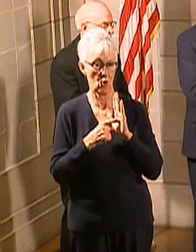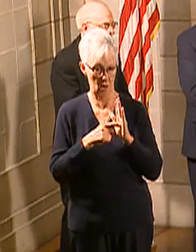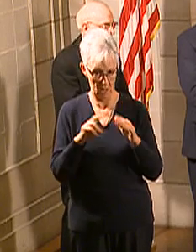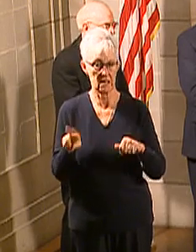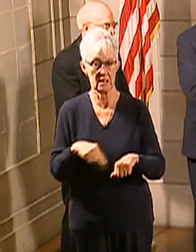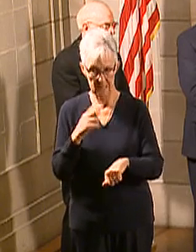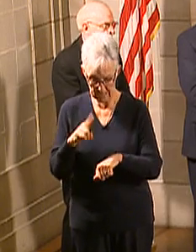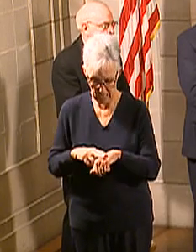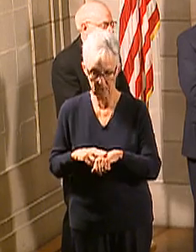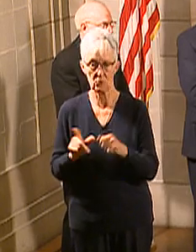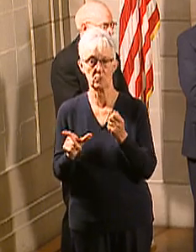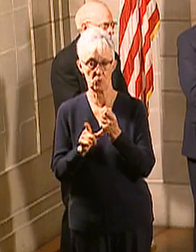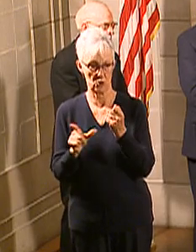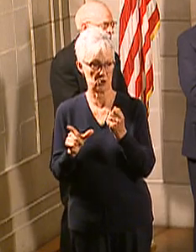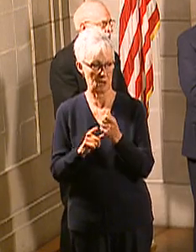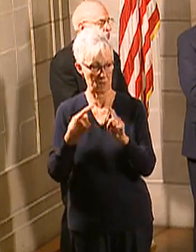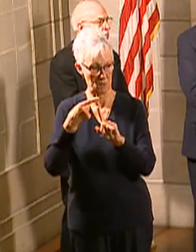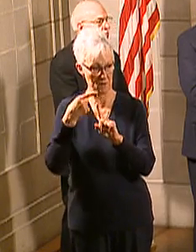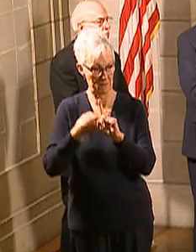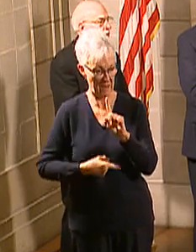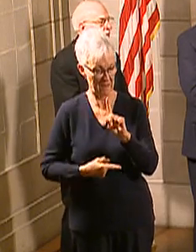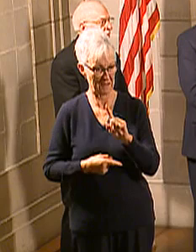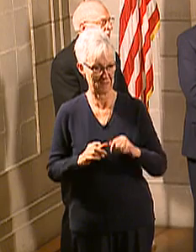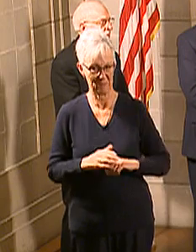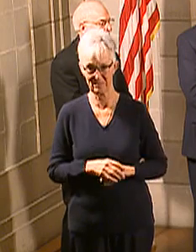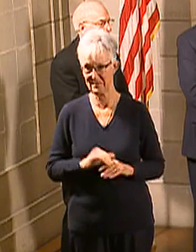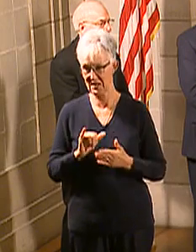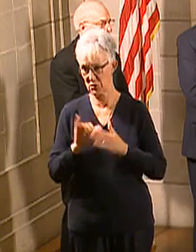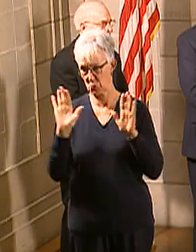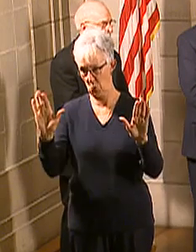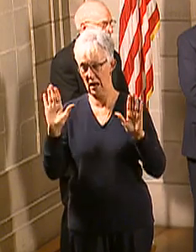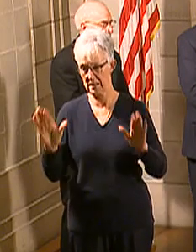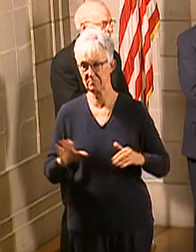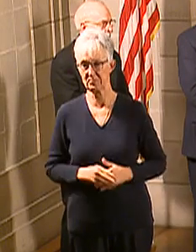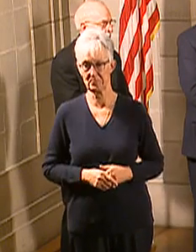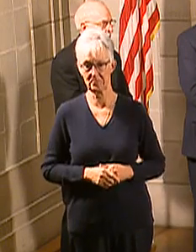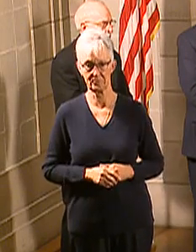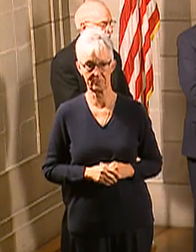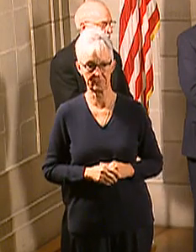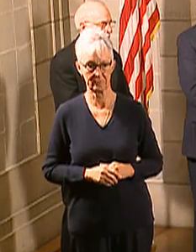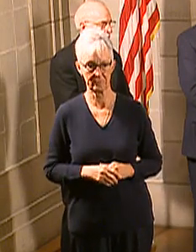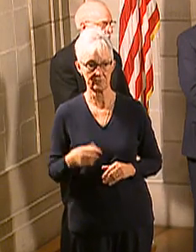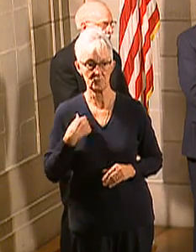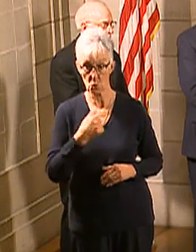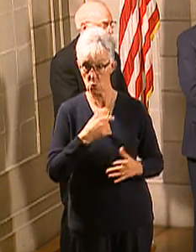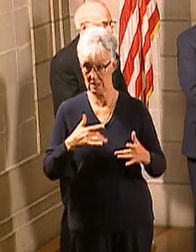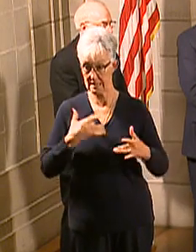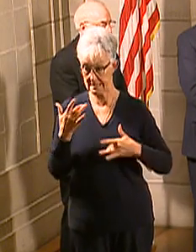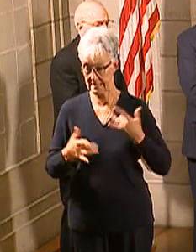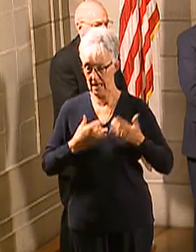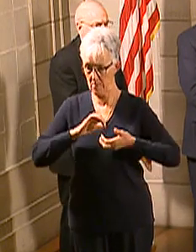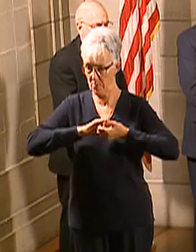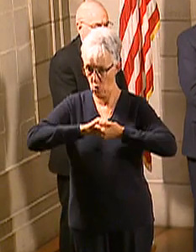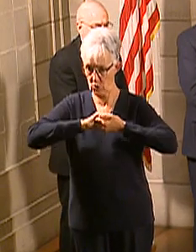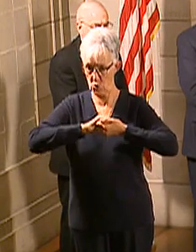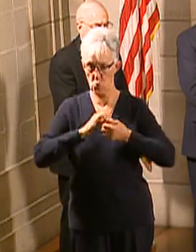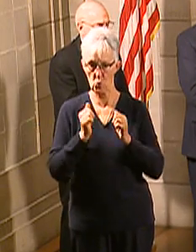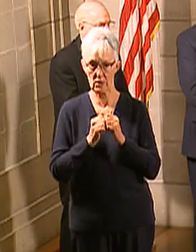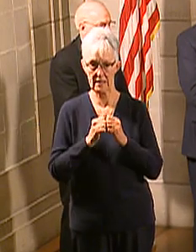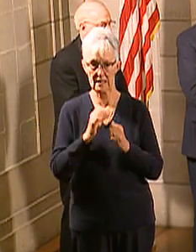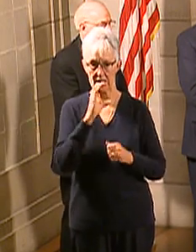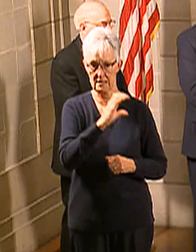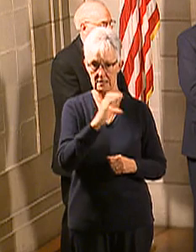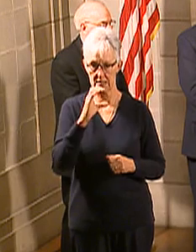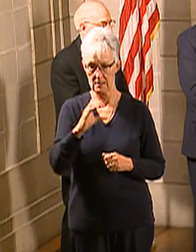National Apprenticeship Month, I guess is what we're doing here, so it's great. We're really excited to partner with Central Community